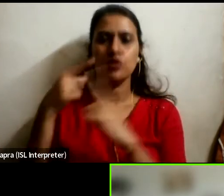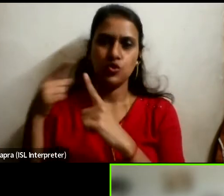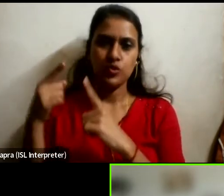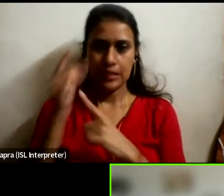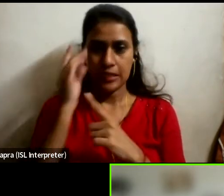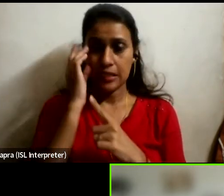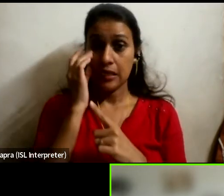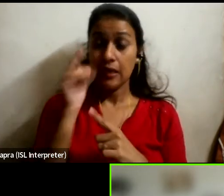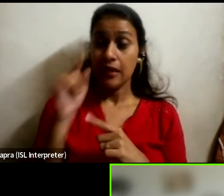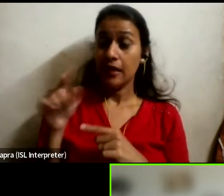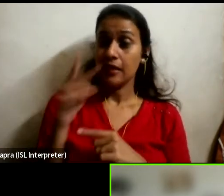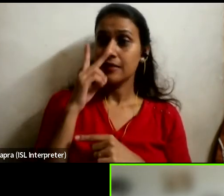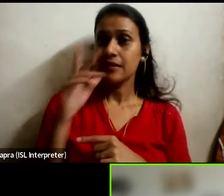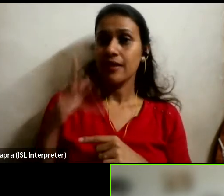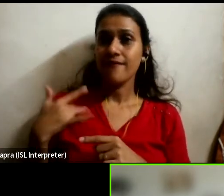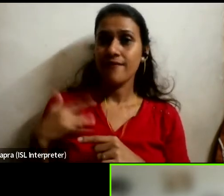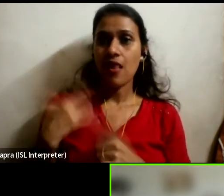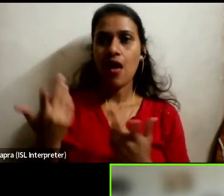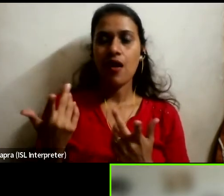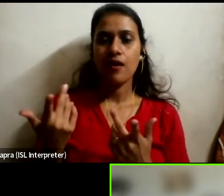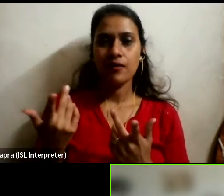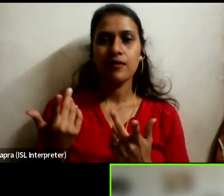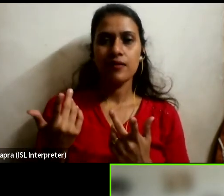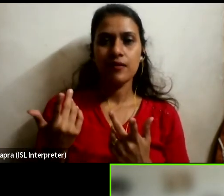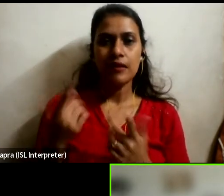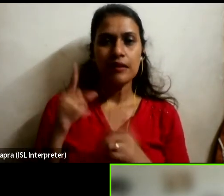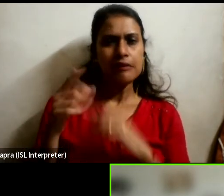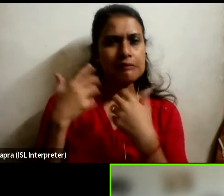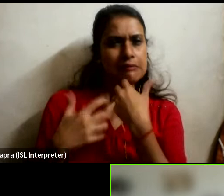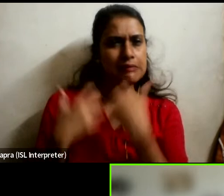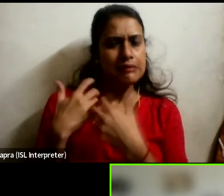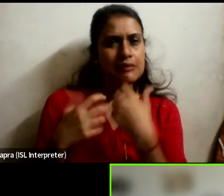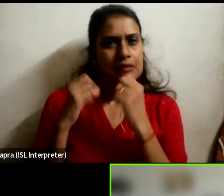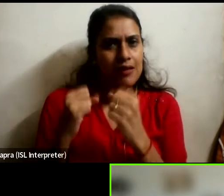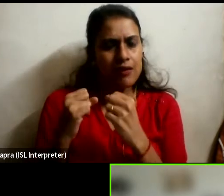it essentially stems around the complicated